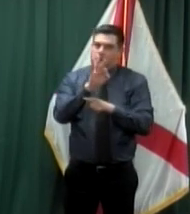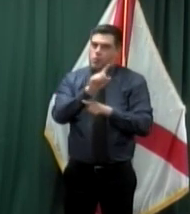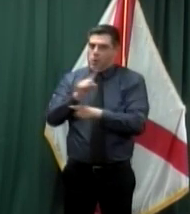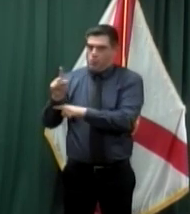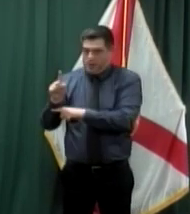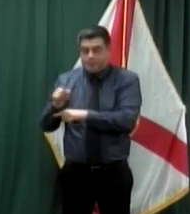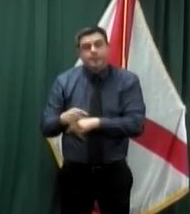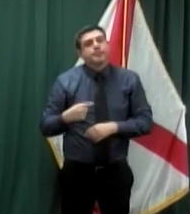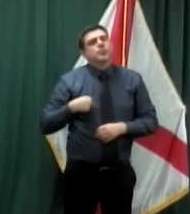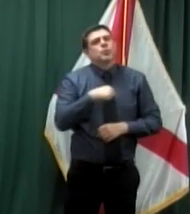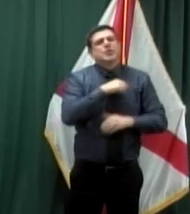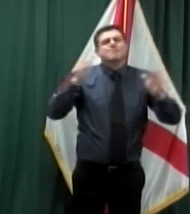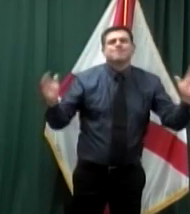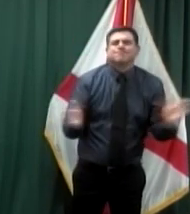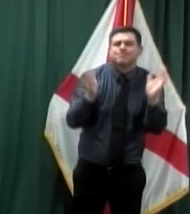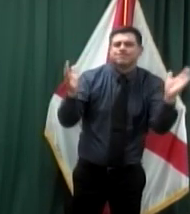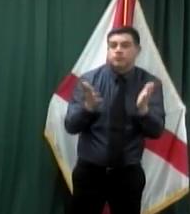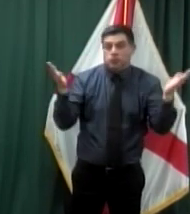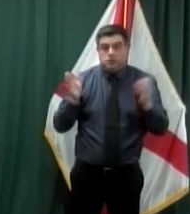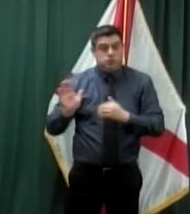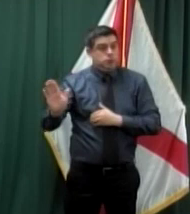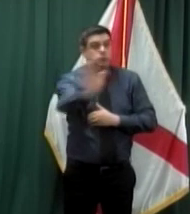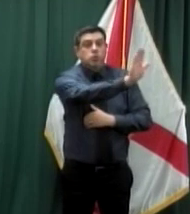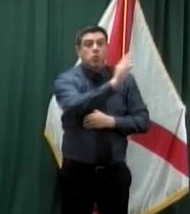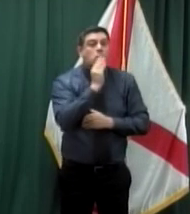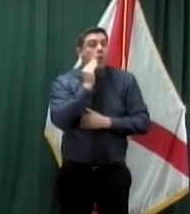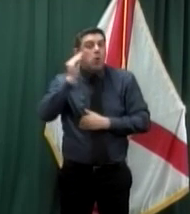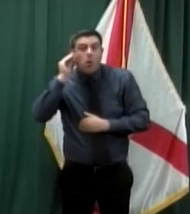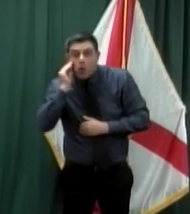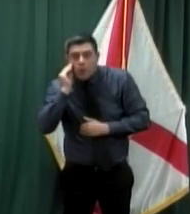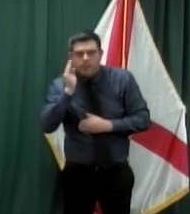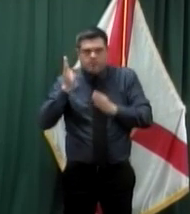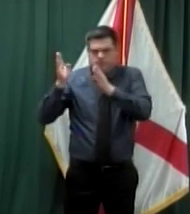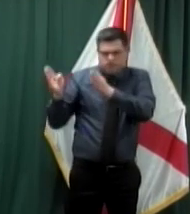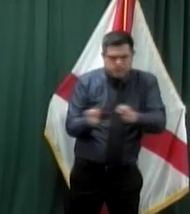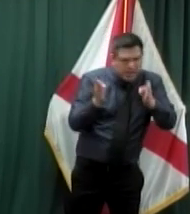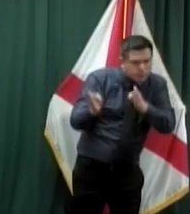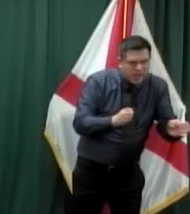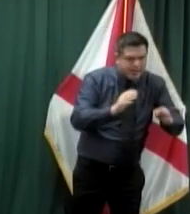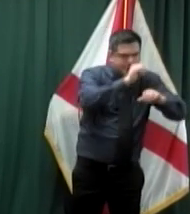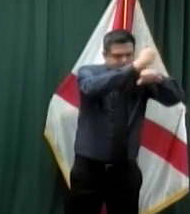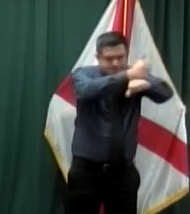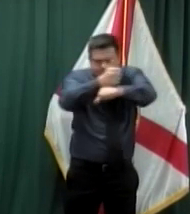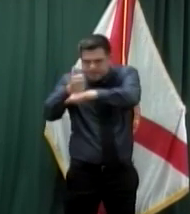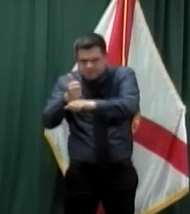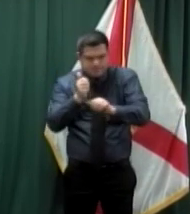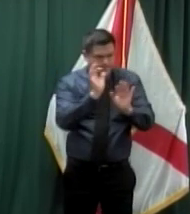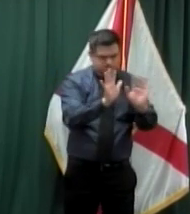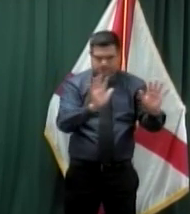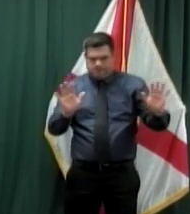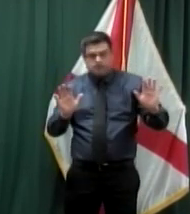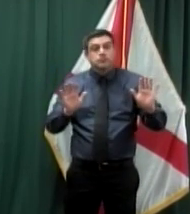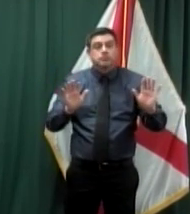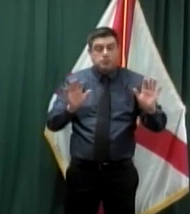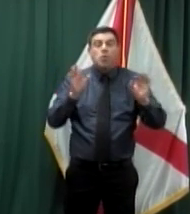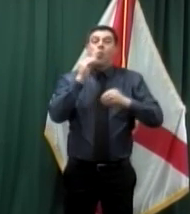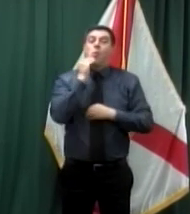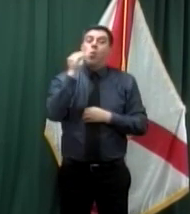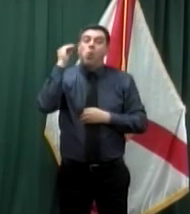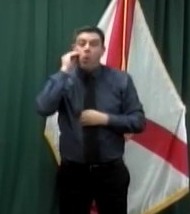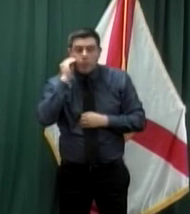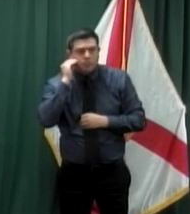homes. A little prevention effort can truly make a huge difference. Homes that are at greatest risk are those located in